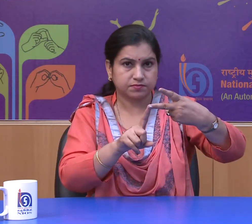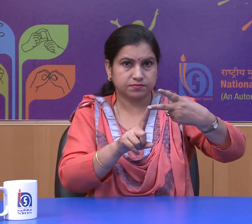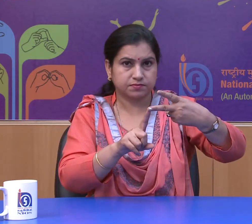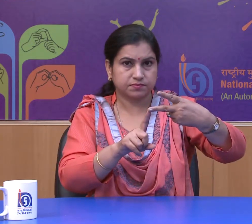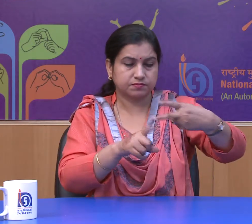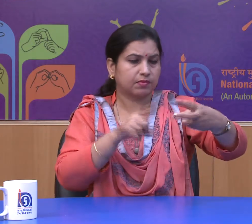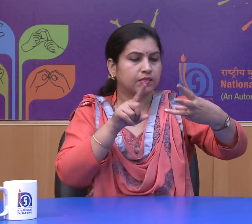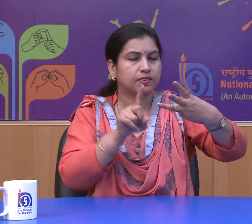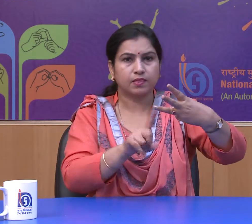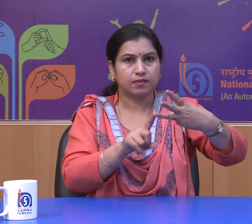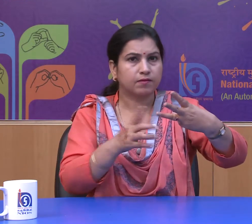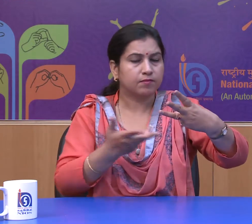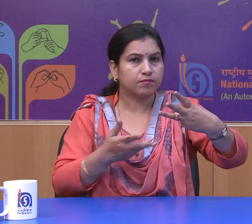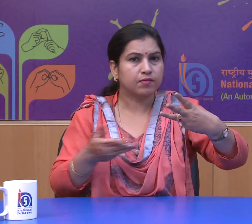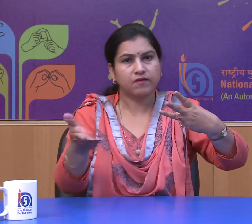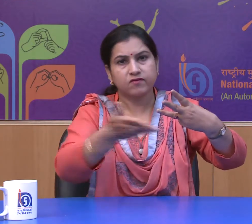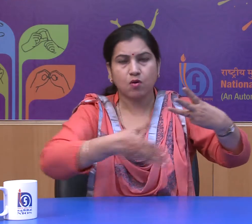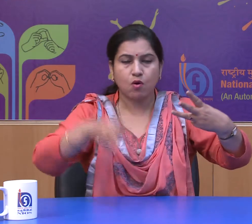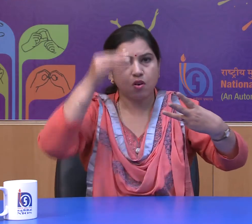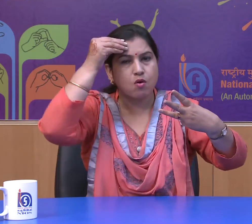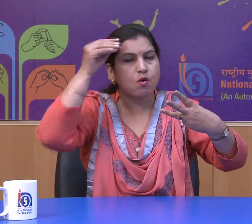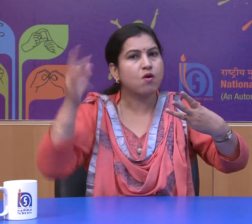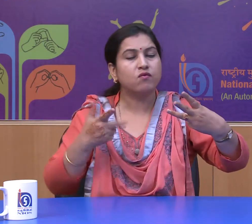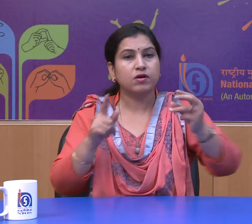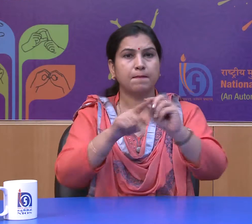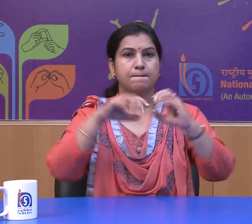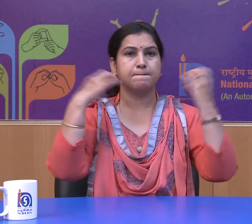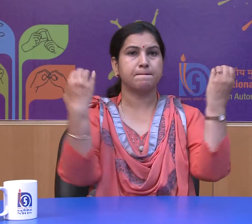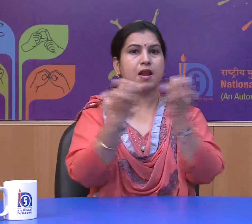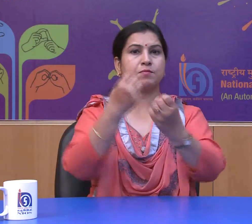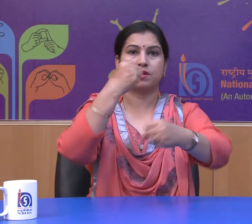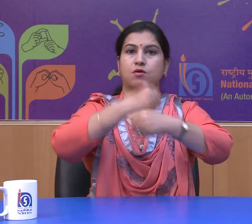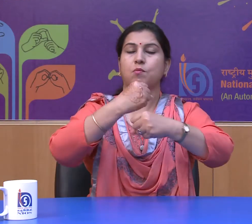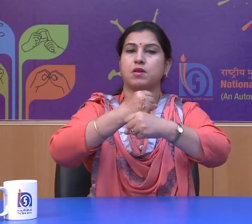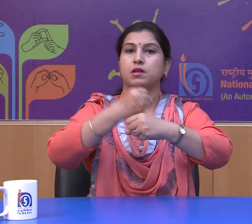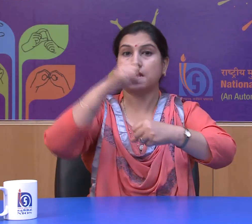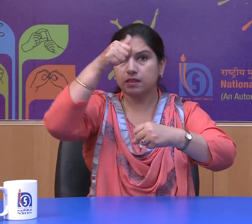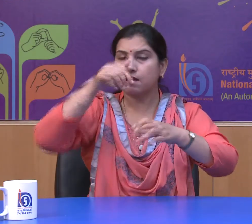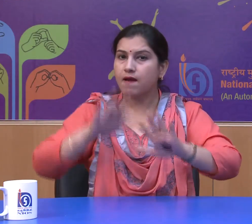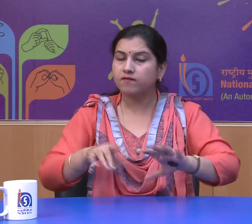Number 3, we came to know about the parliamentary form of government in India.